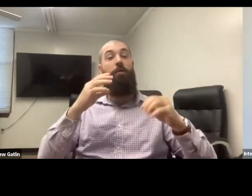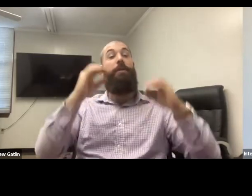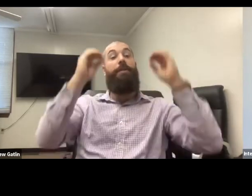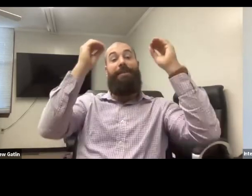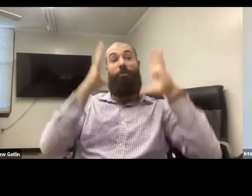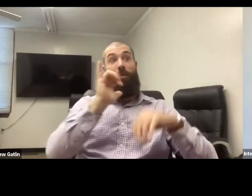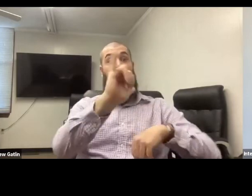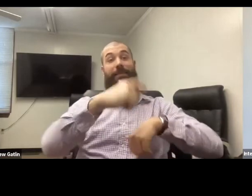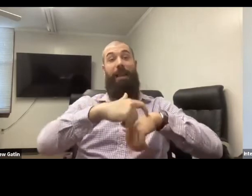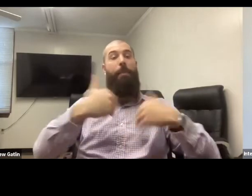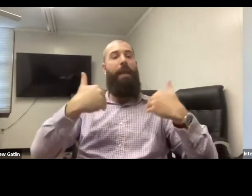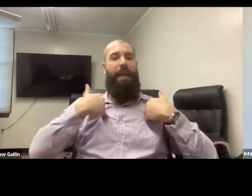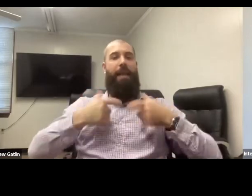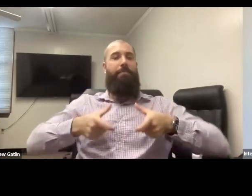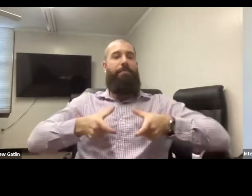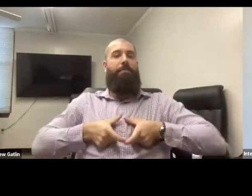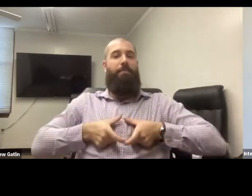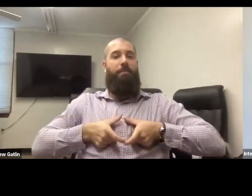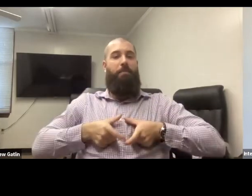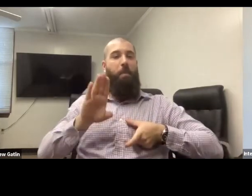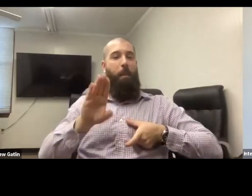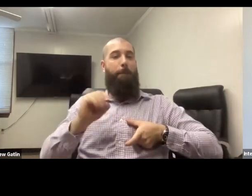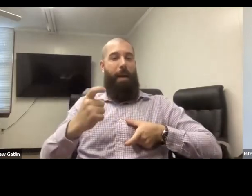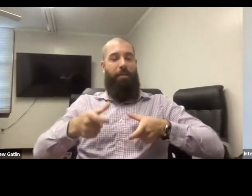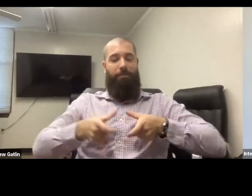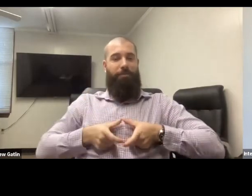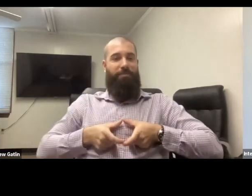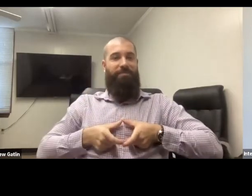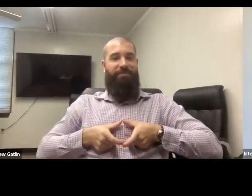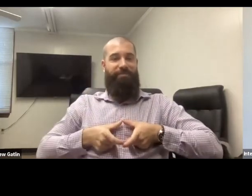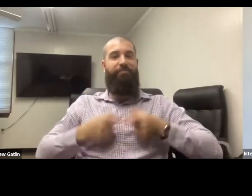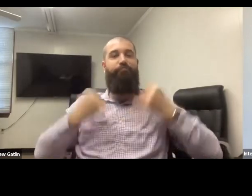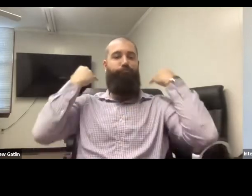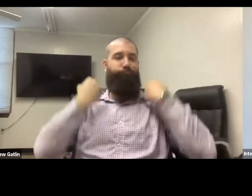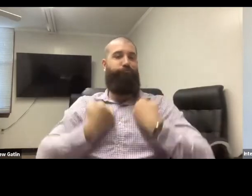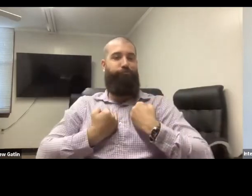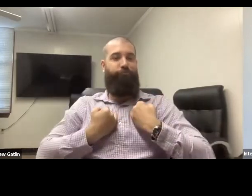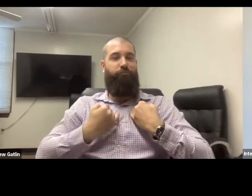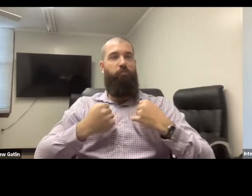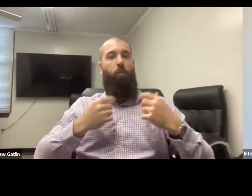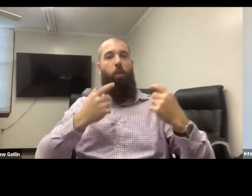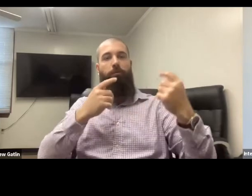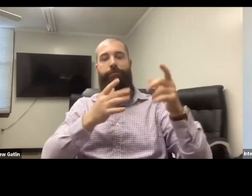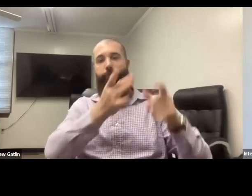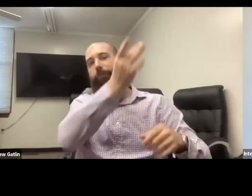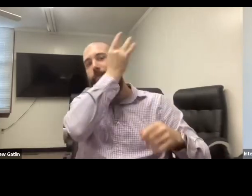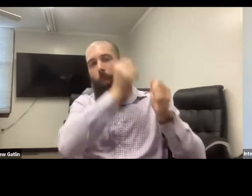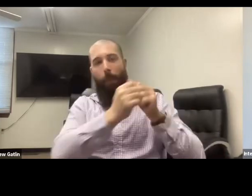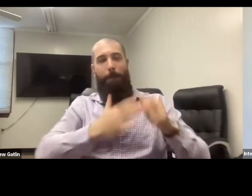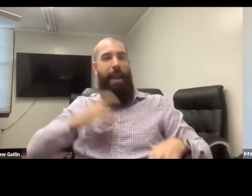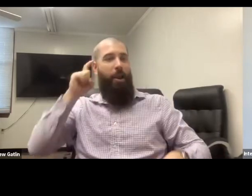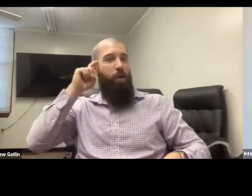And then I started struggling, having struggles with the teacher, because at that time I had an auditory trainer in the box, you know, with the little